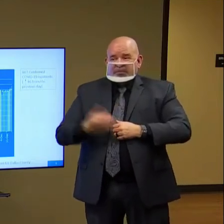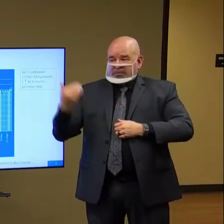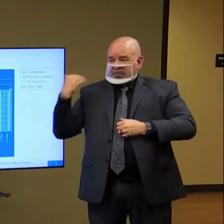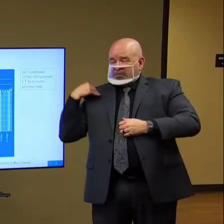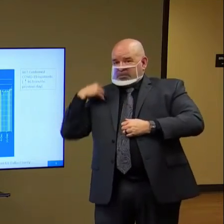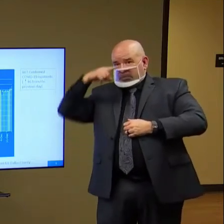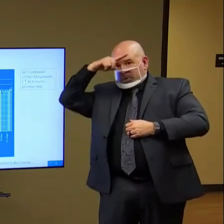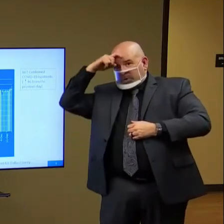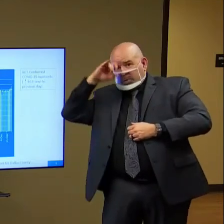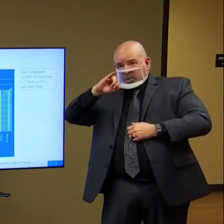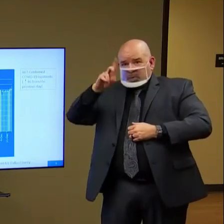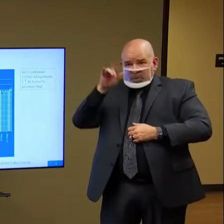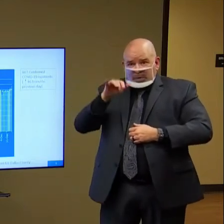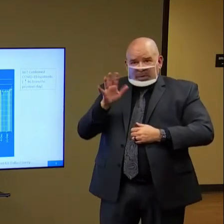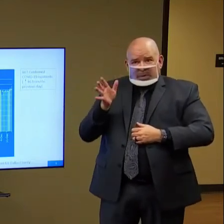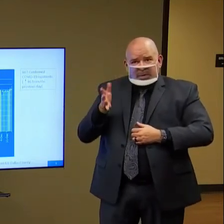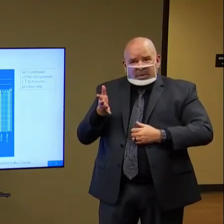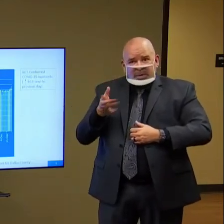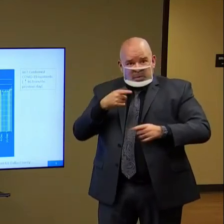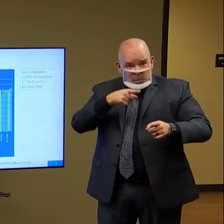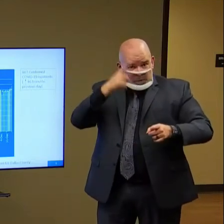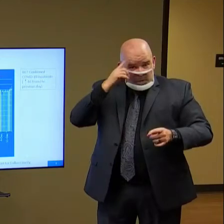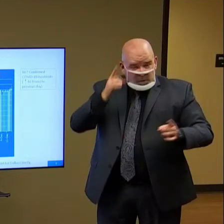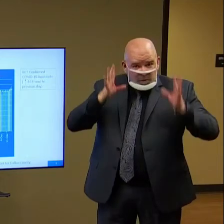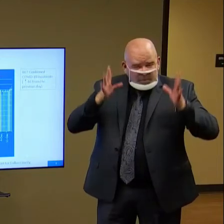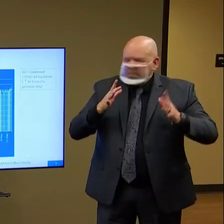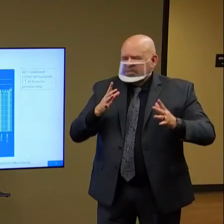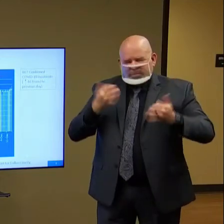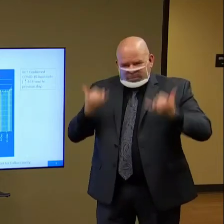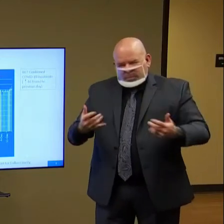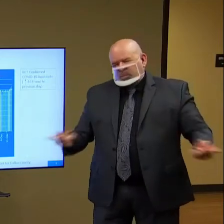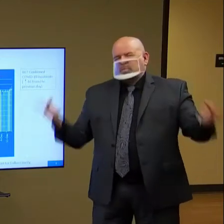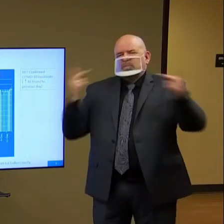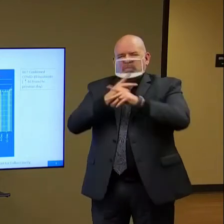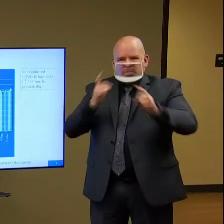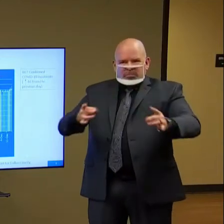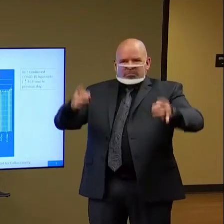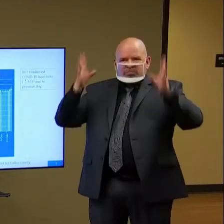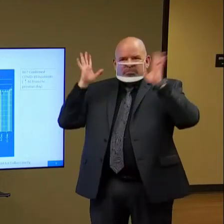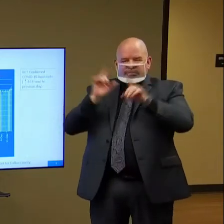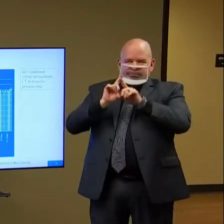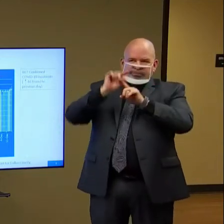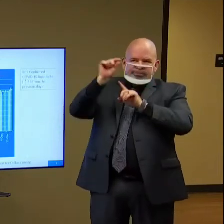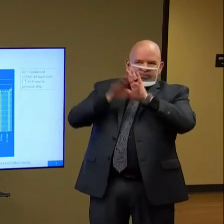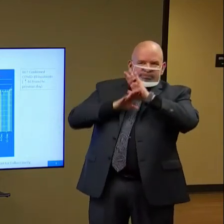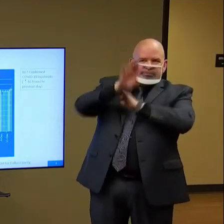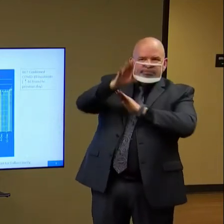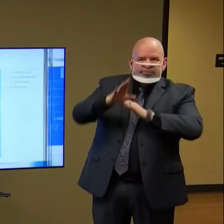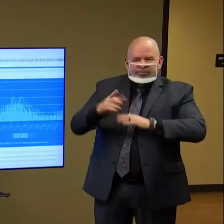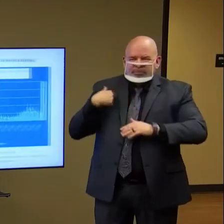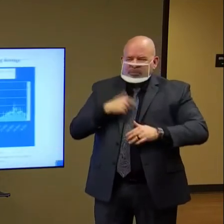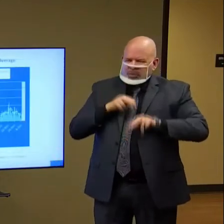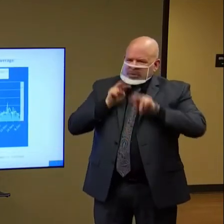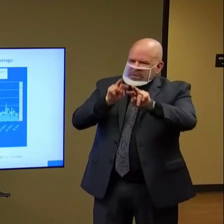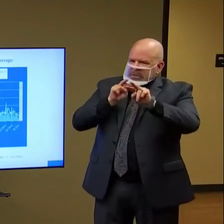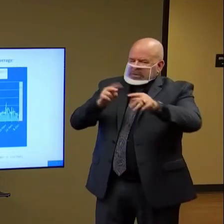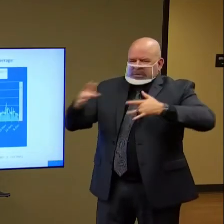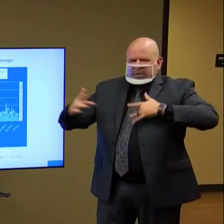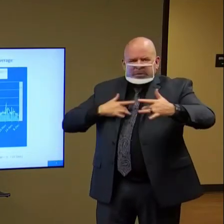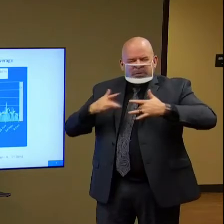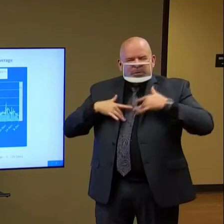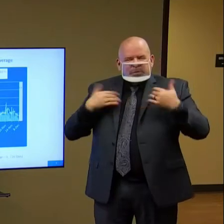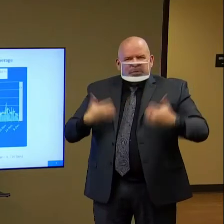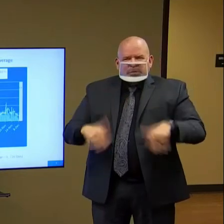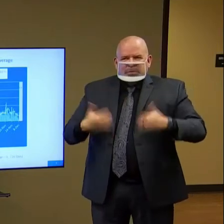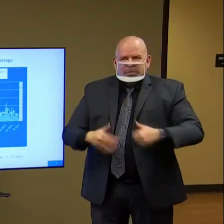still going up. And the last couple of days, we're seeing some uptakes, which are very concerning. Next slide.